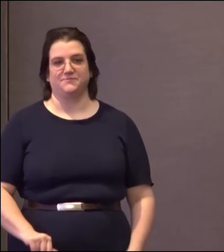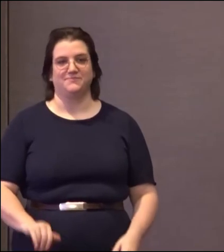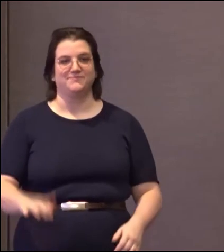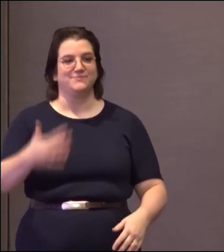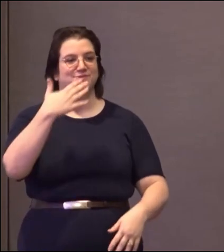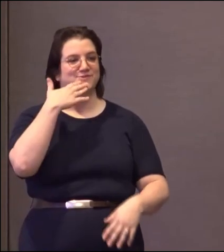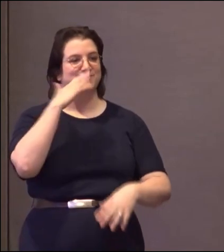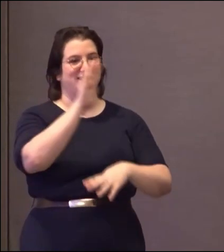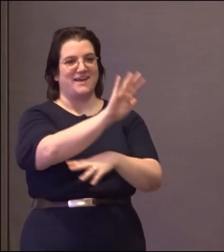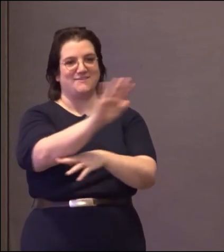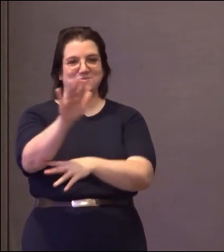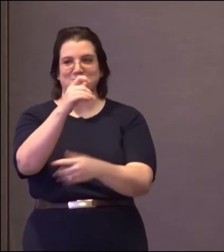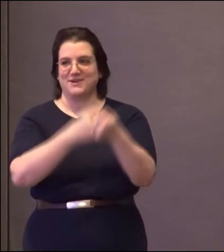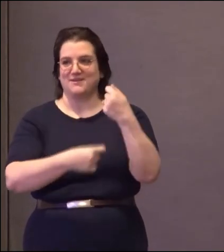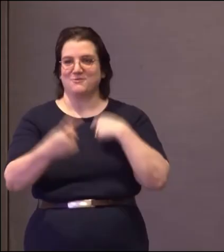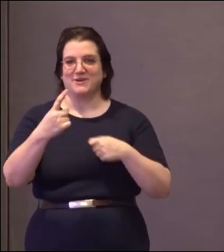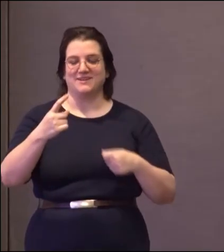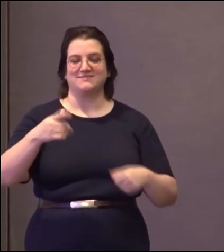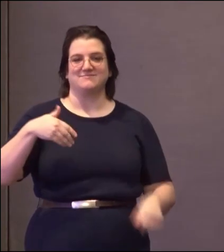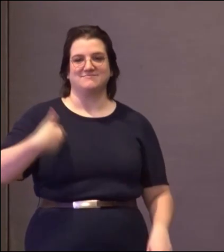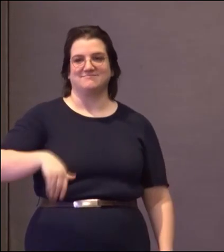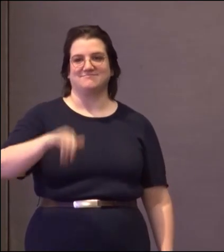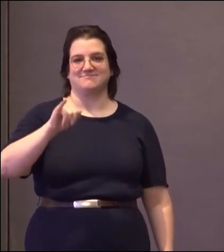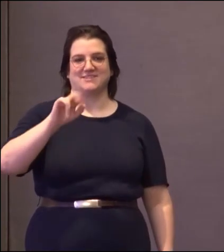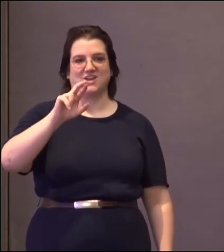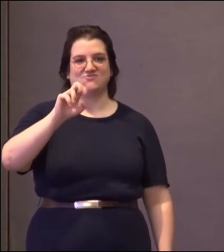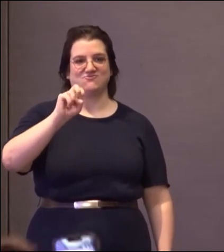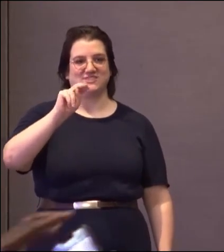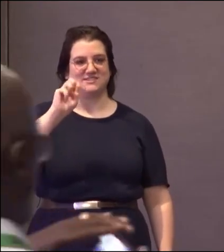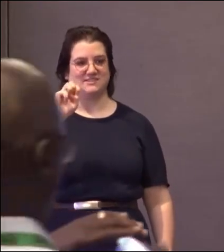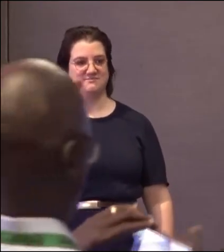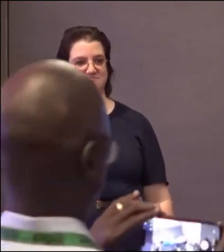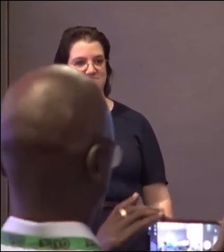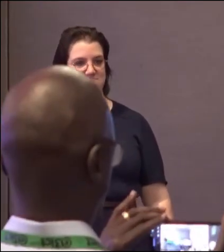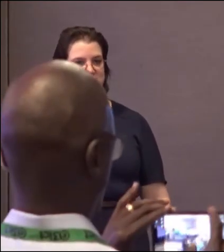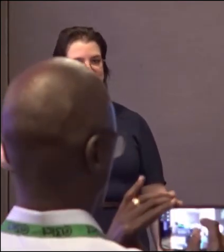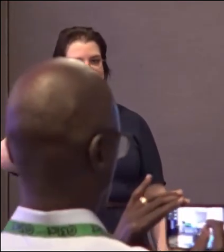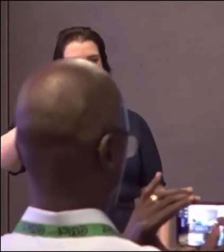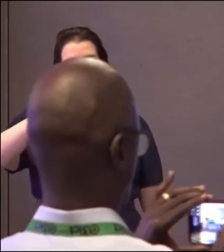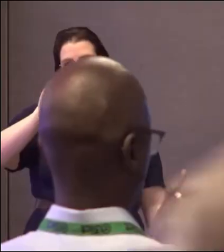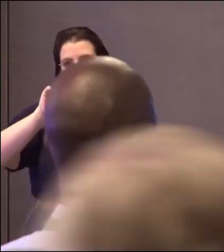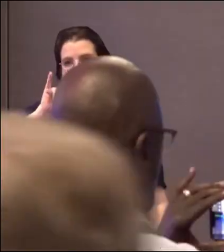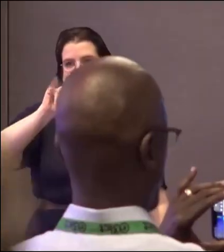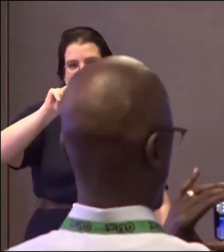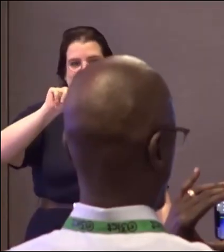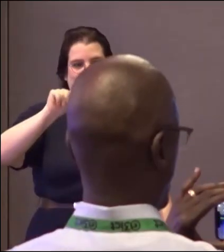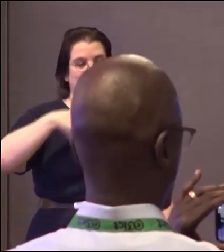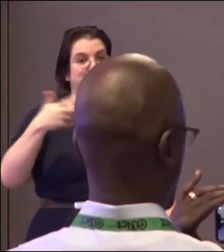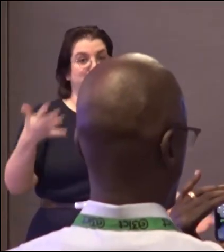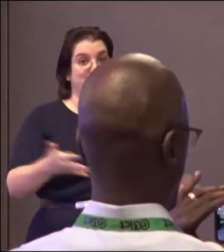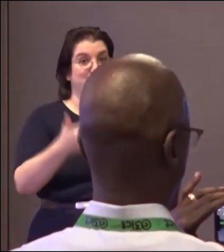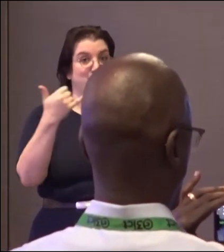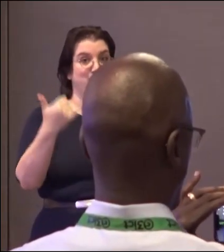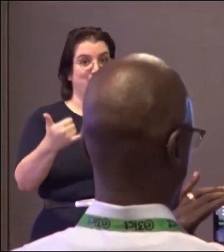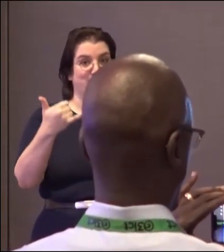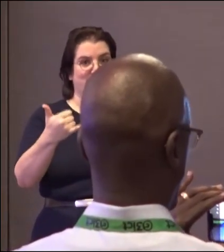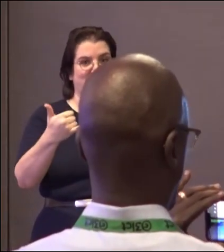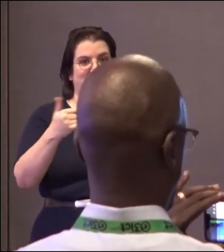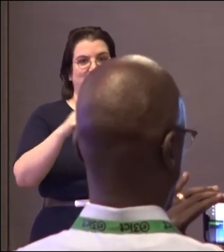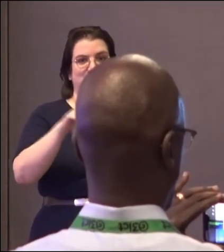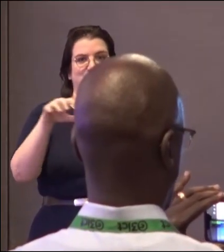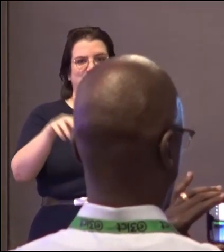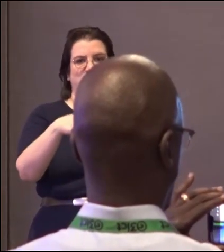Good afternoon, everyone. My name is Irene Barikirika, and I'm here today to do a